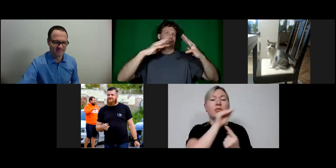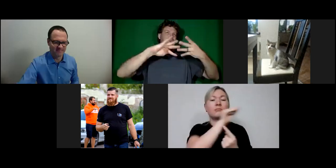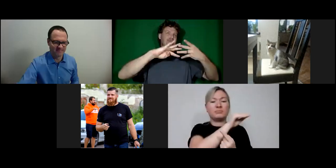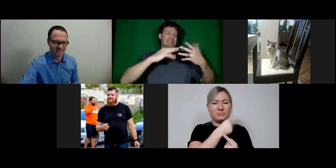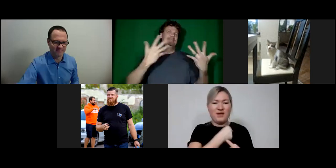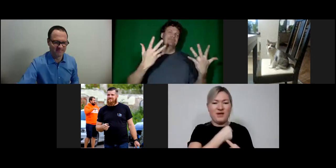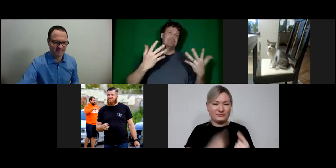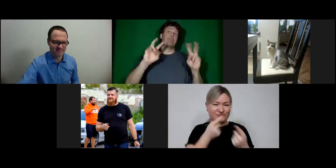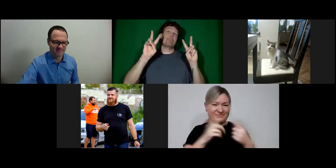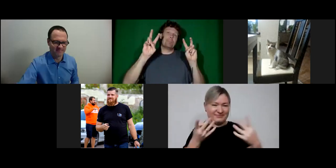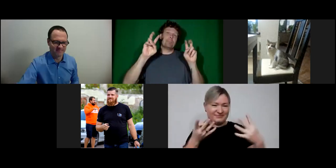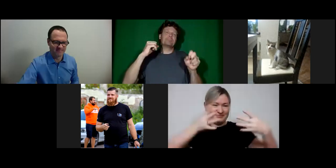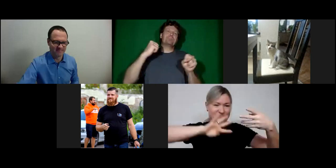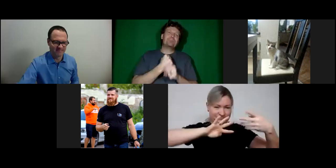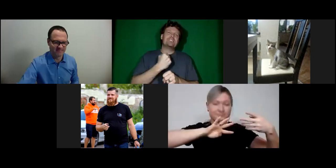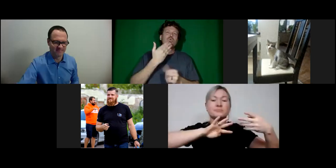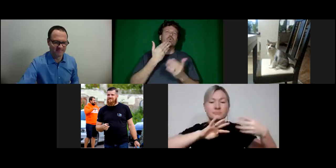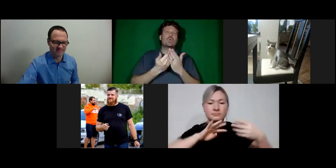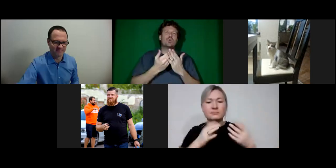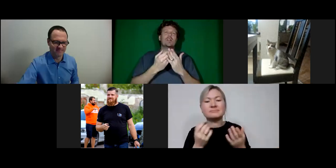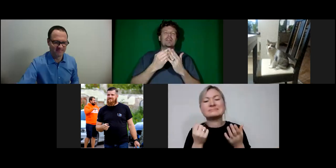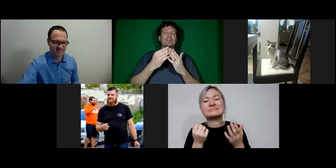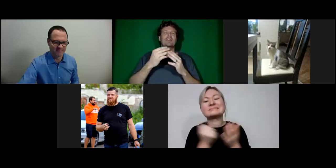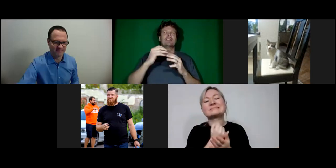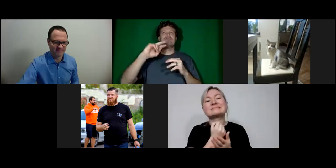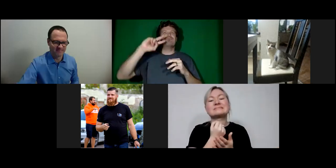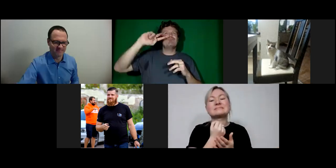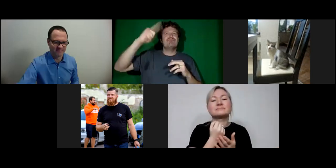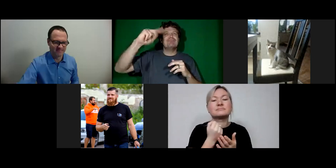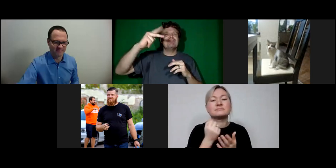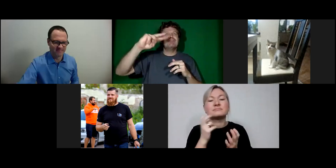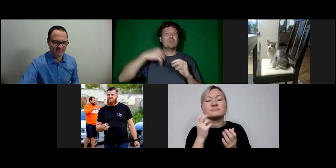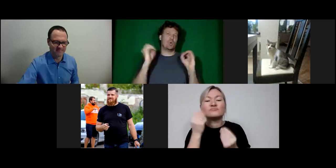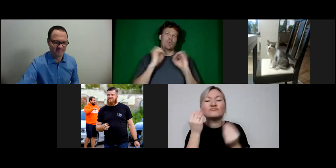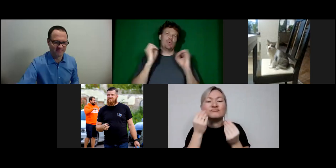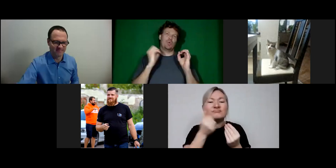And the matches took place in France.